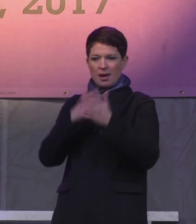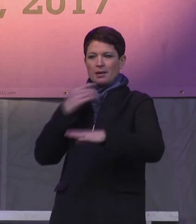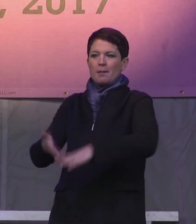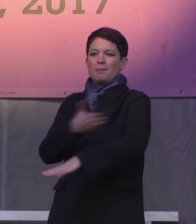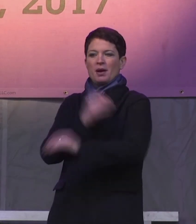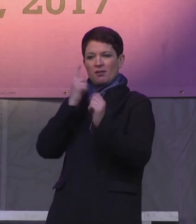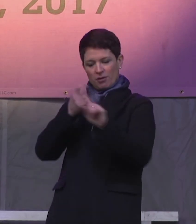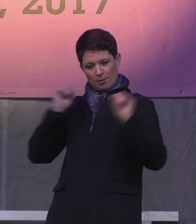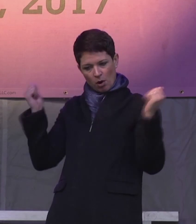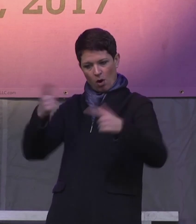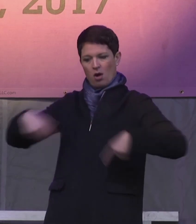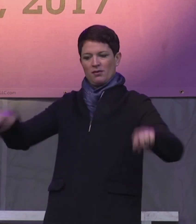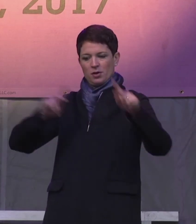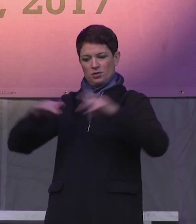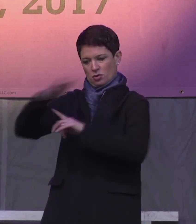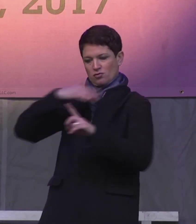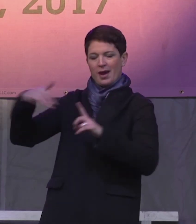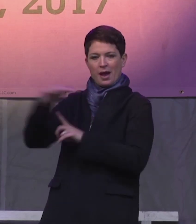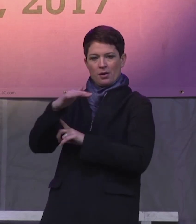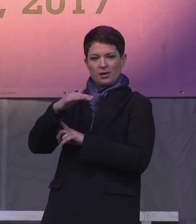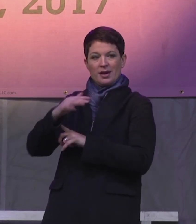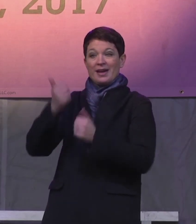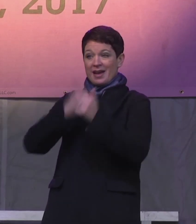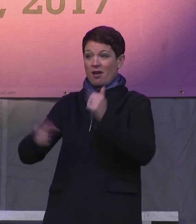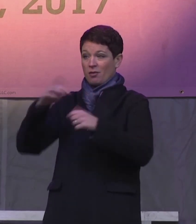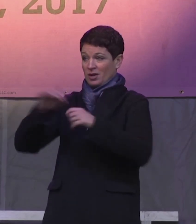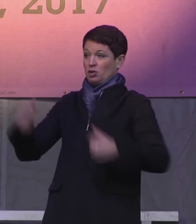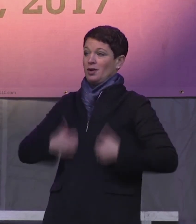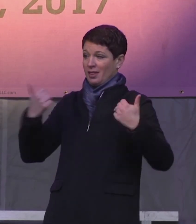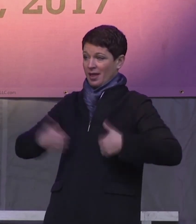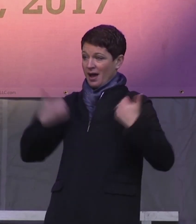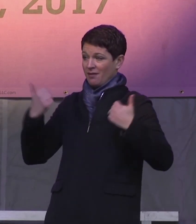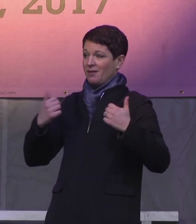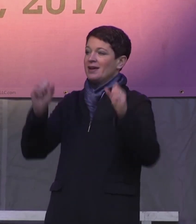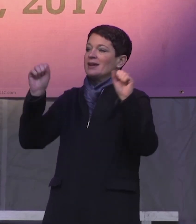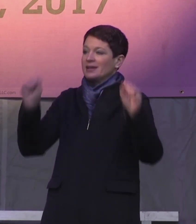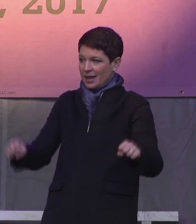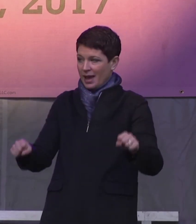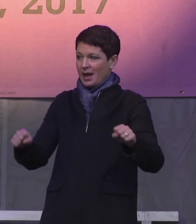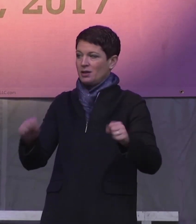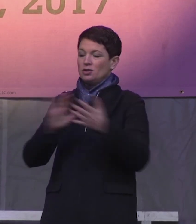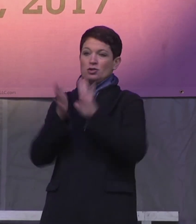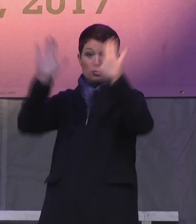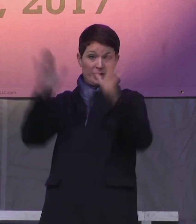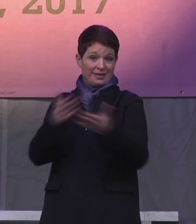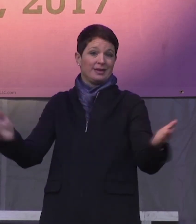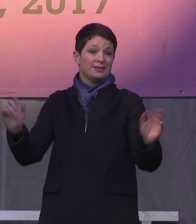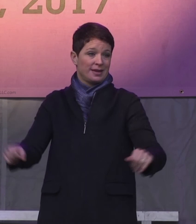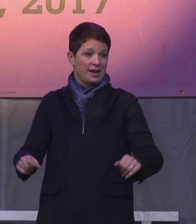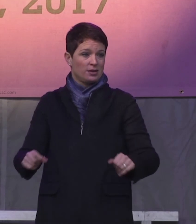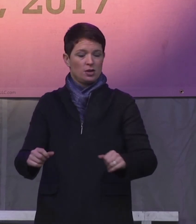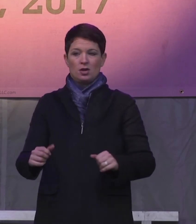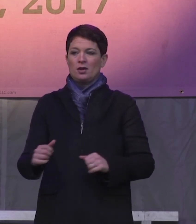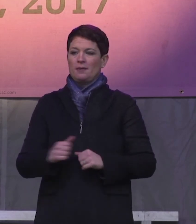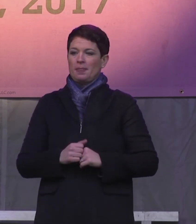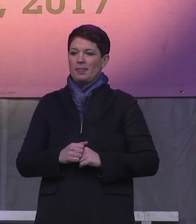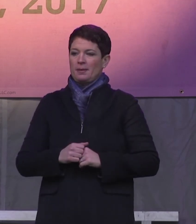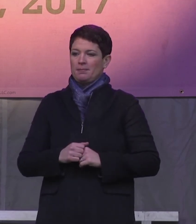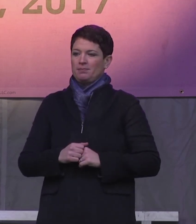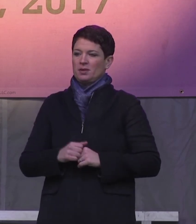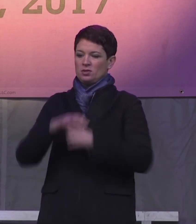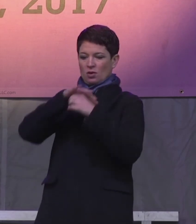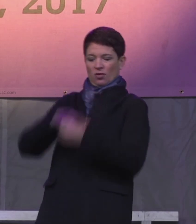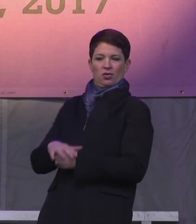better from all of those around you because everyone in your life is capable of greatness. Refuse to